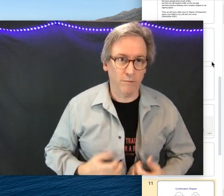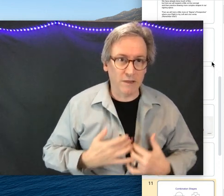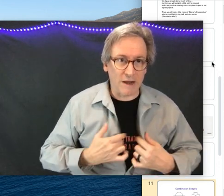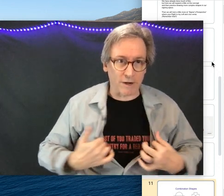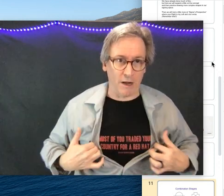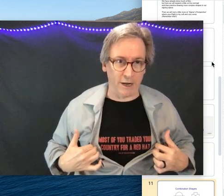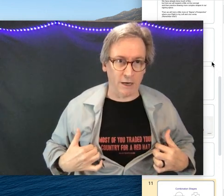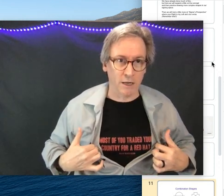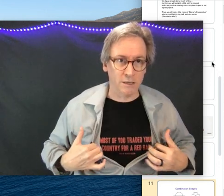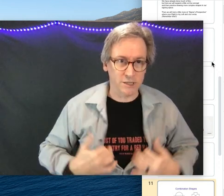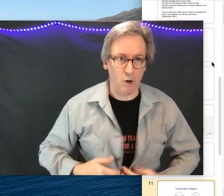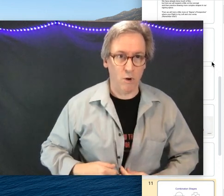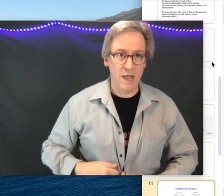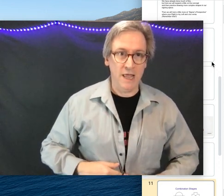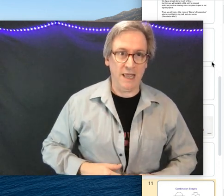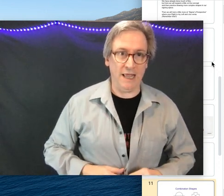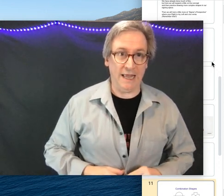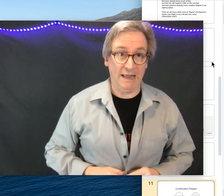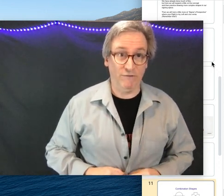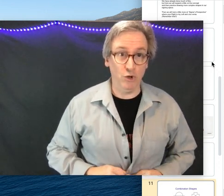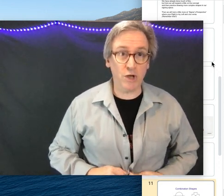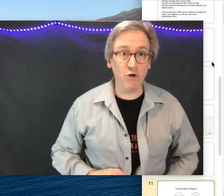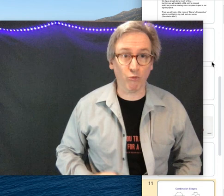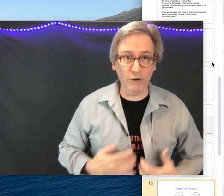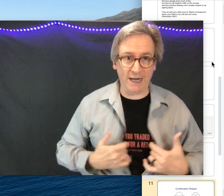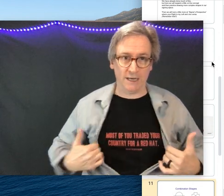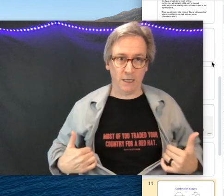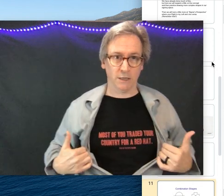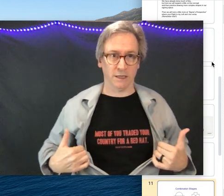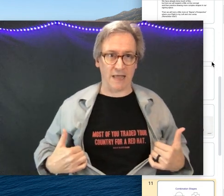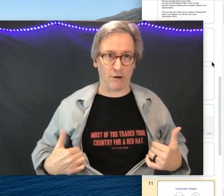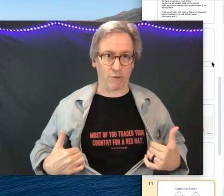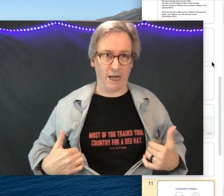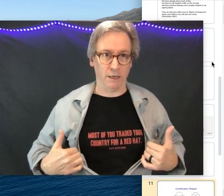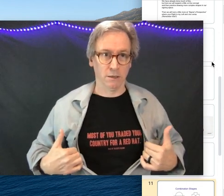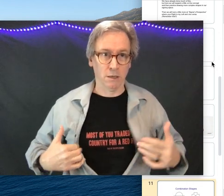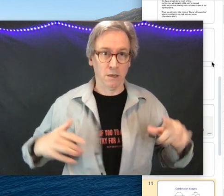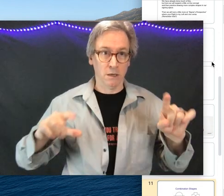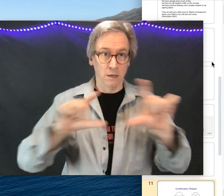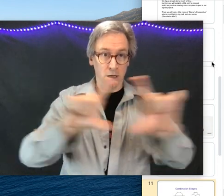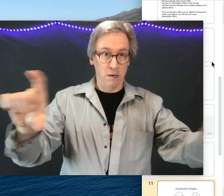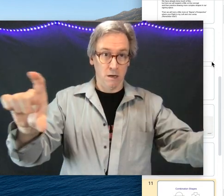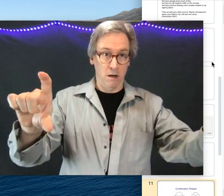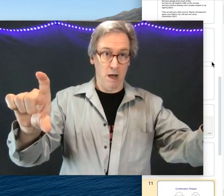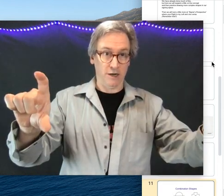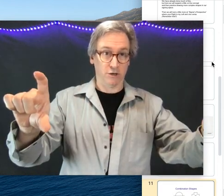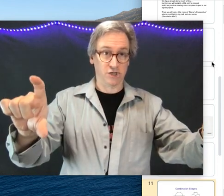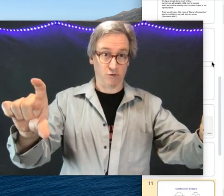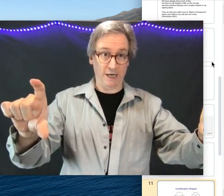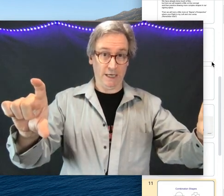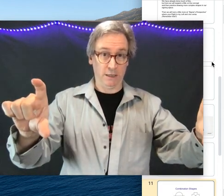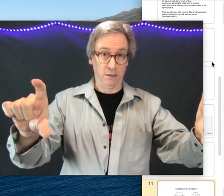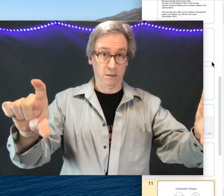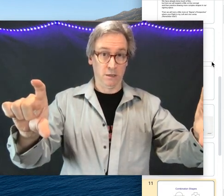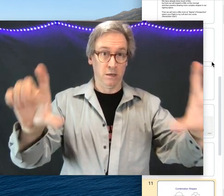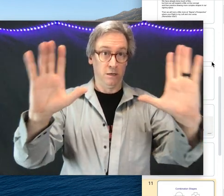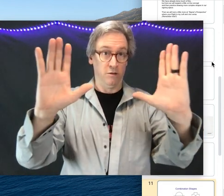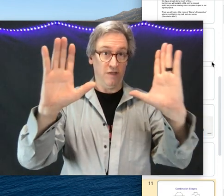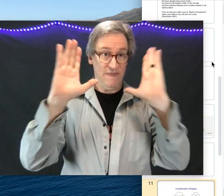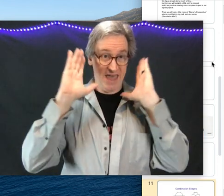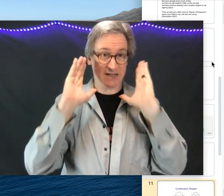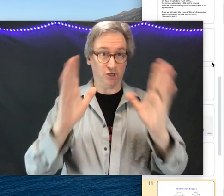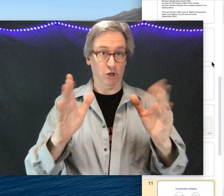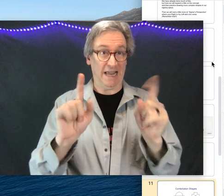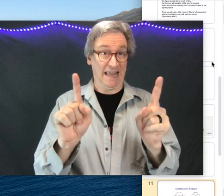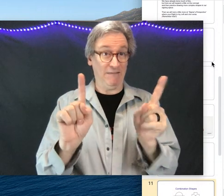with lettering on it. So if you can read the lettering on your screen,